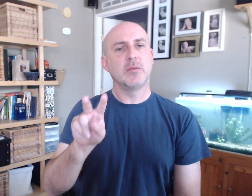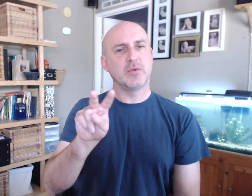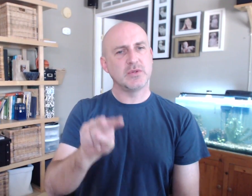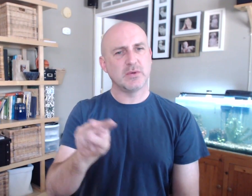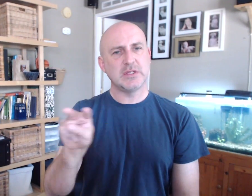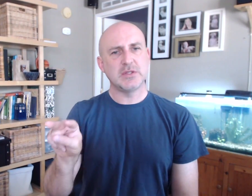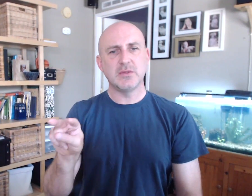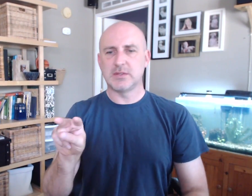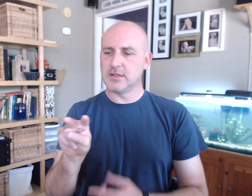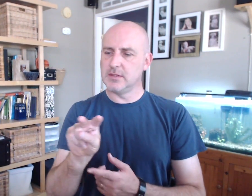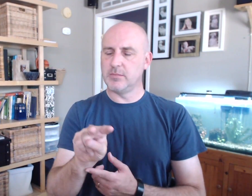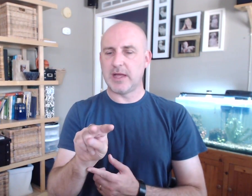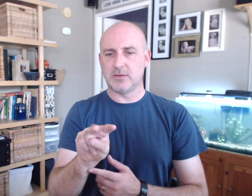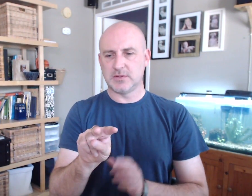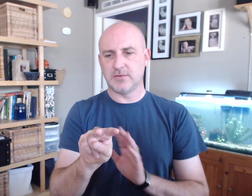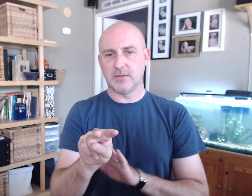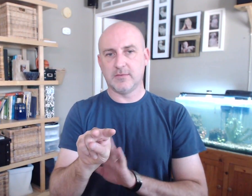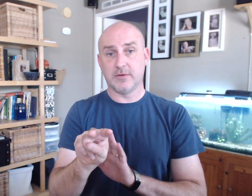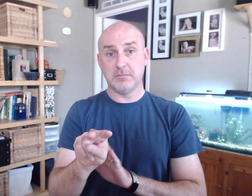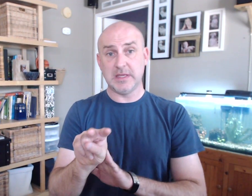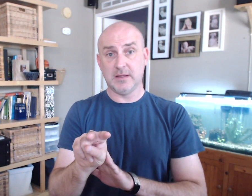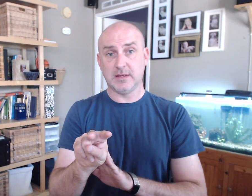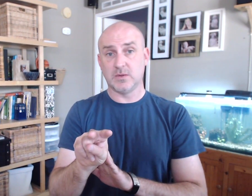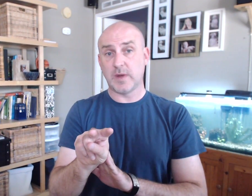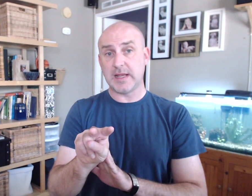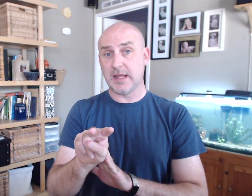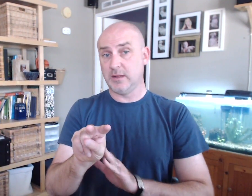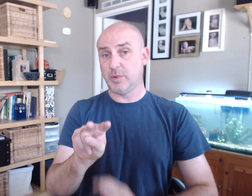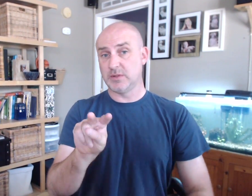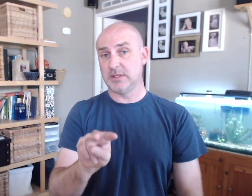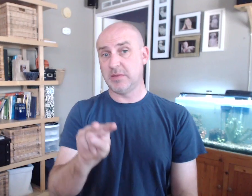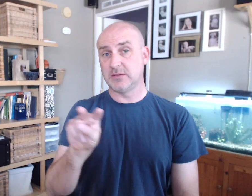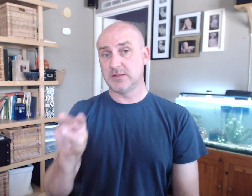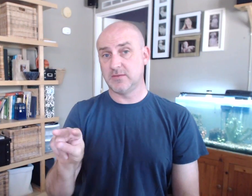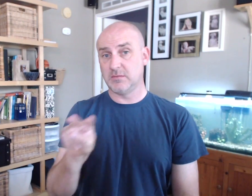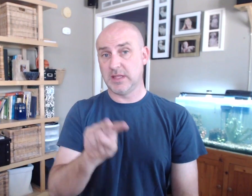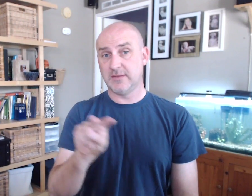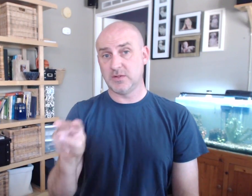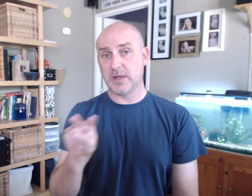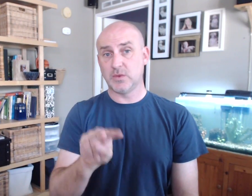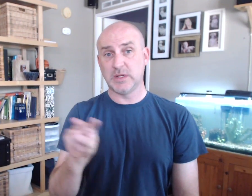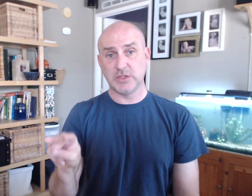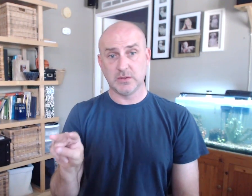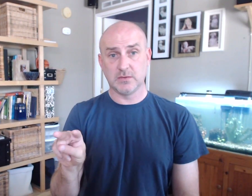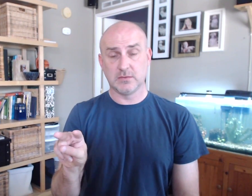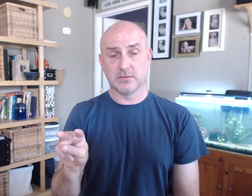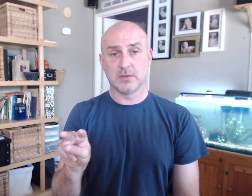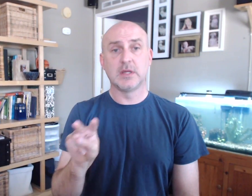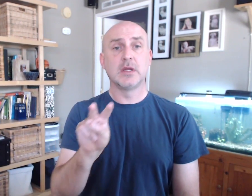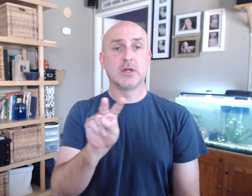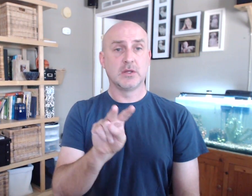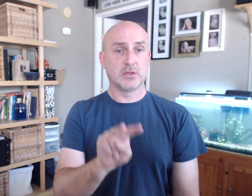when you're 22, there's a little bounce from me as a right-handed person. It bounces from left to right. 22,